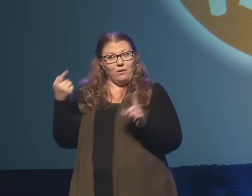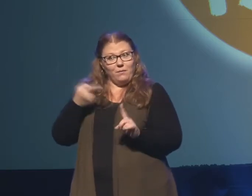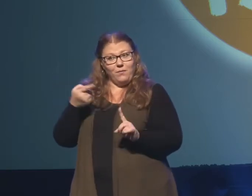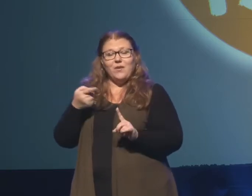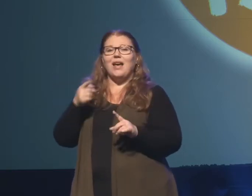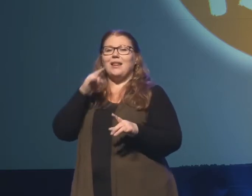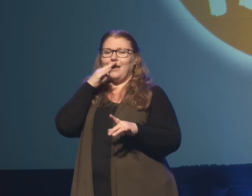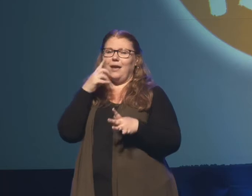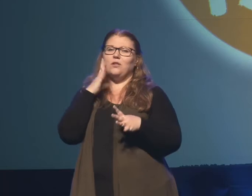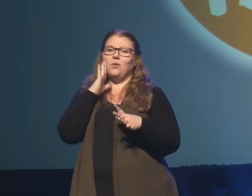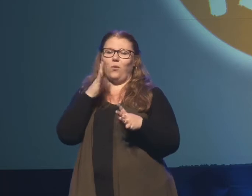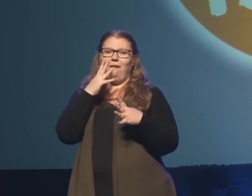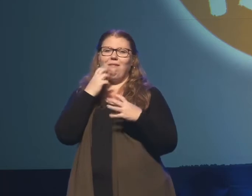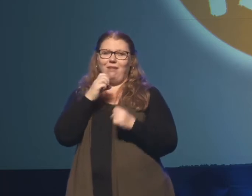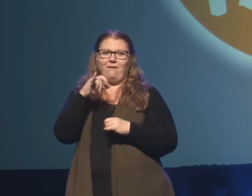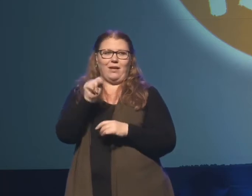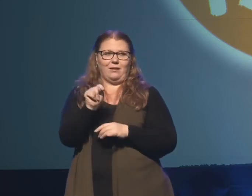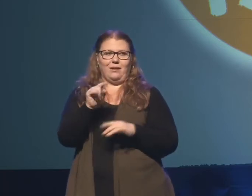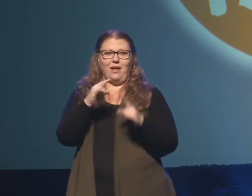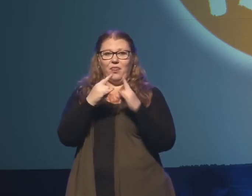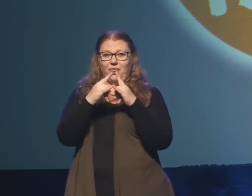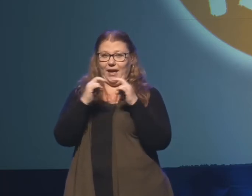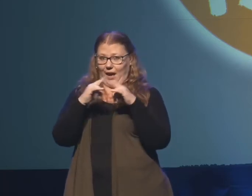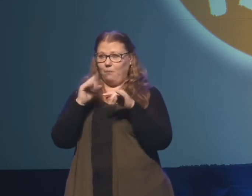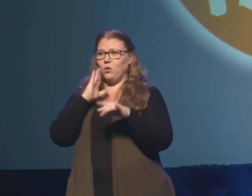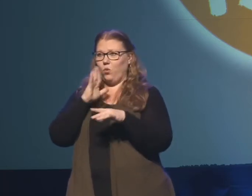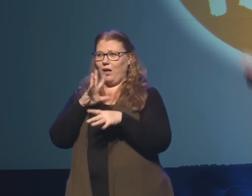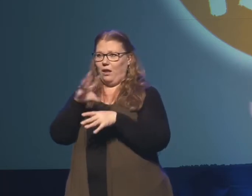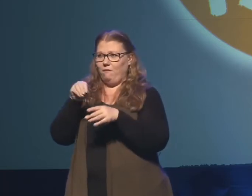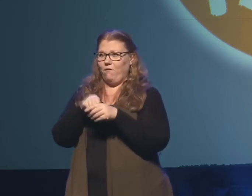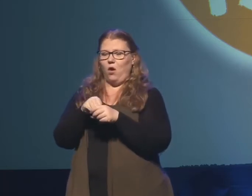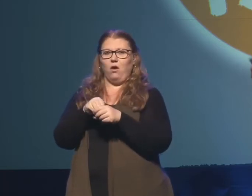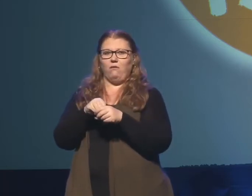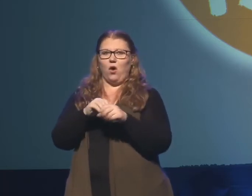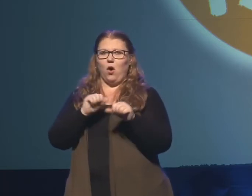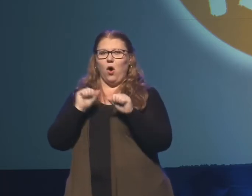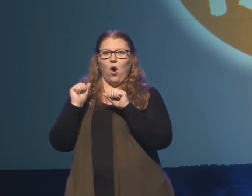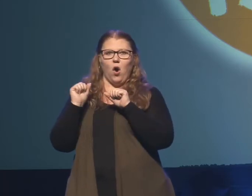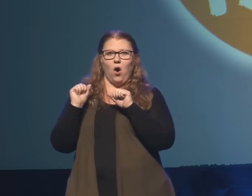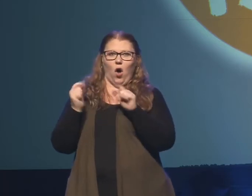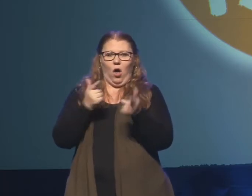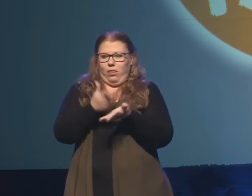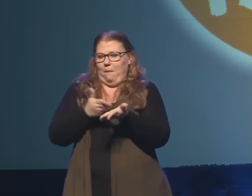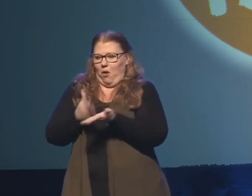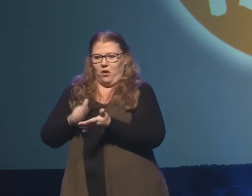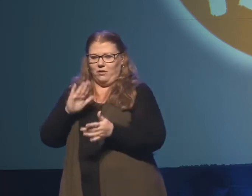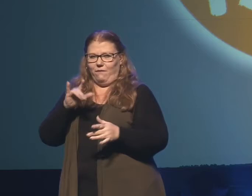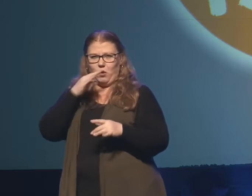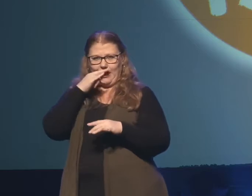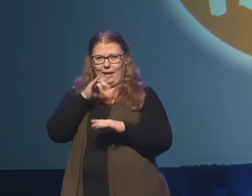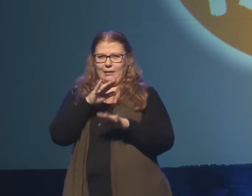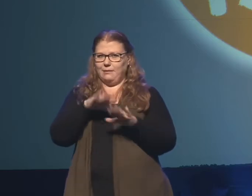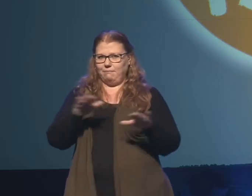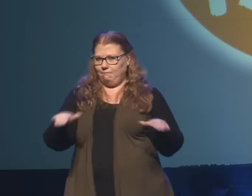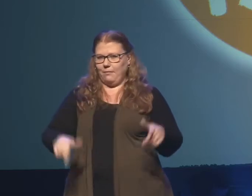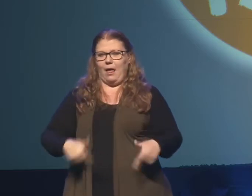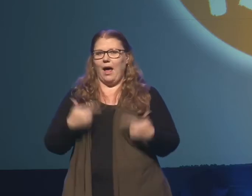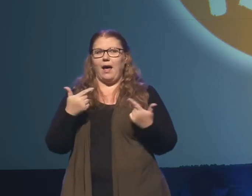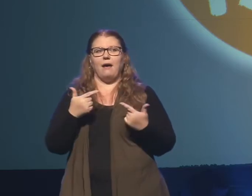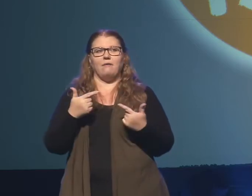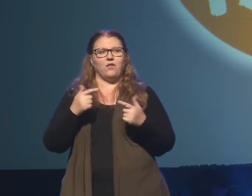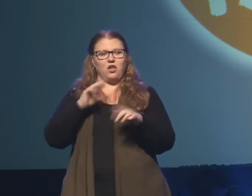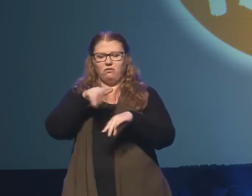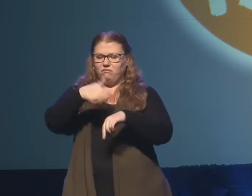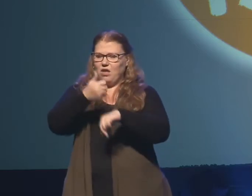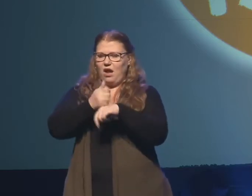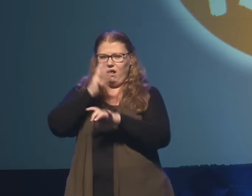going to love it. These camps are going to engage every facet of your child's life. They have really been designed to create